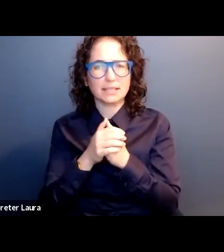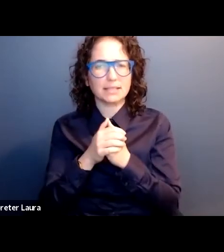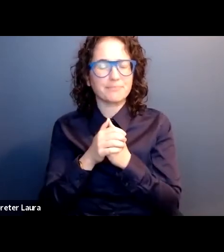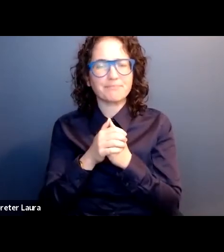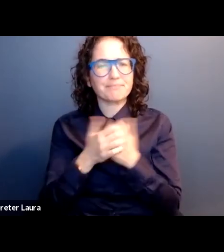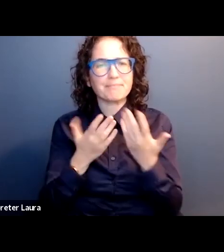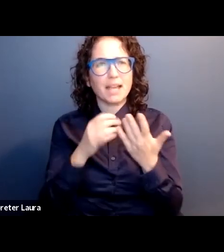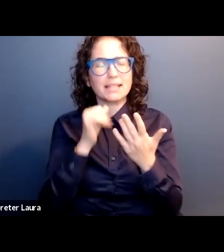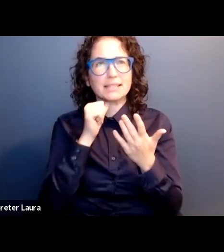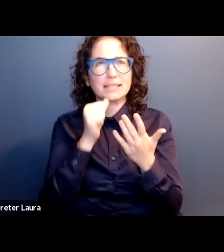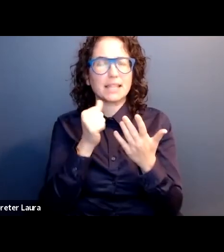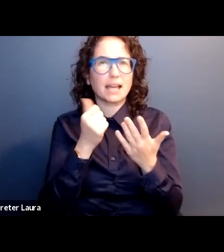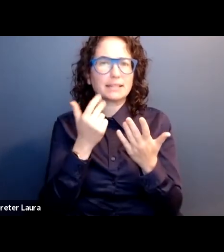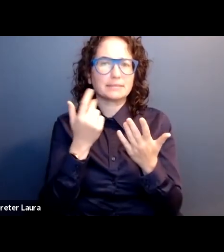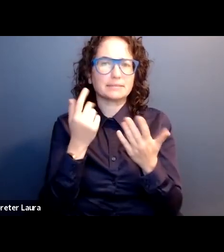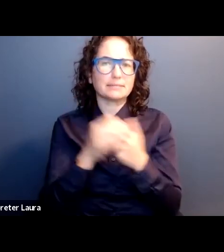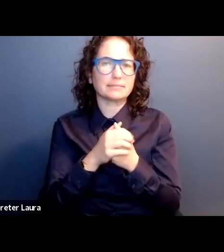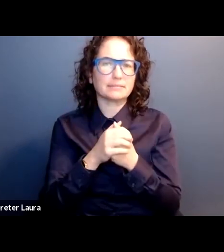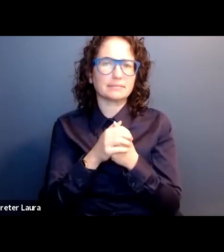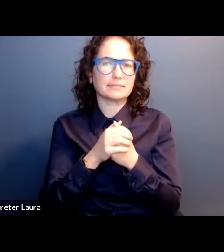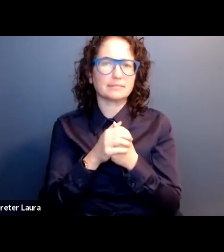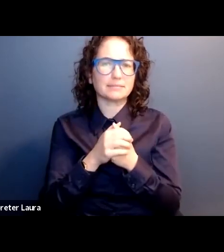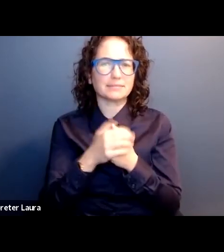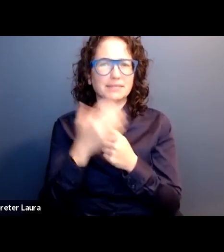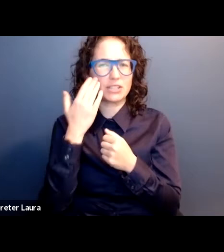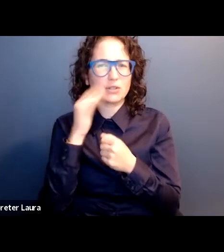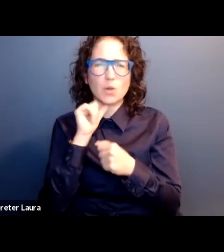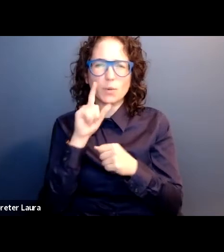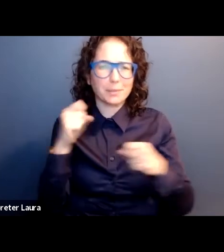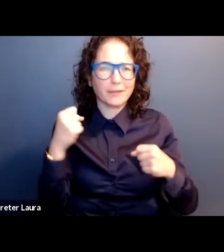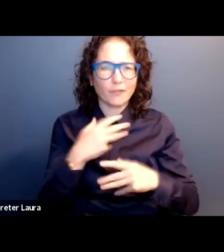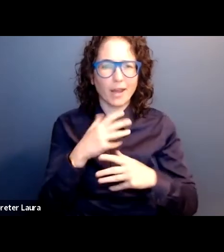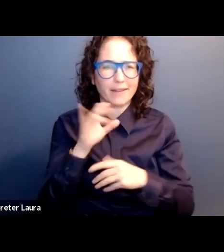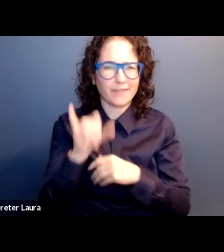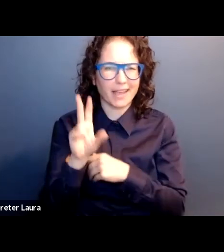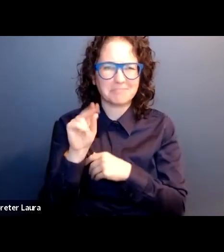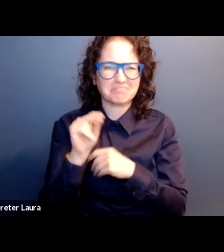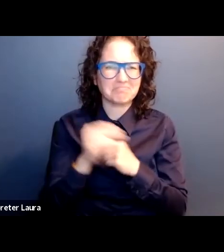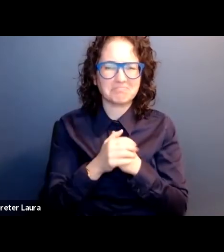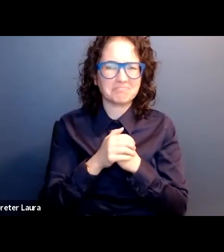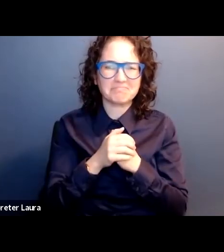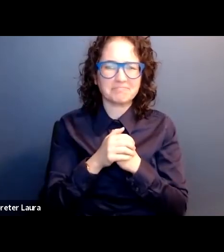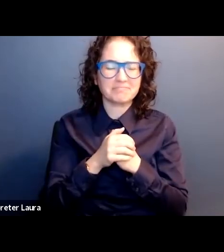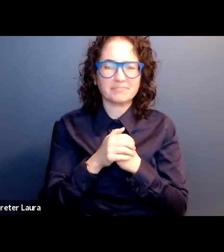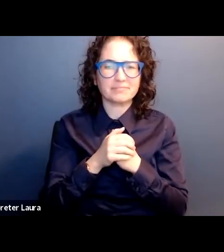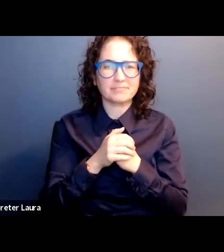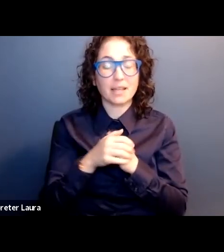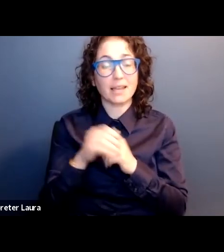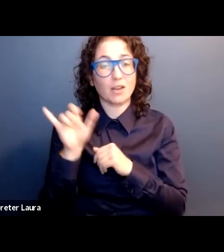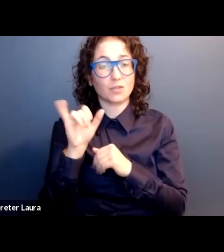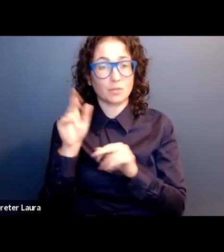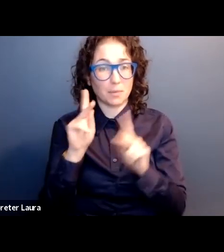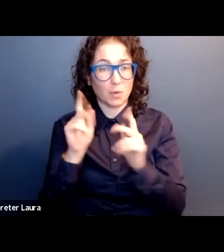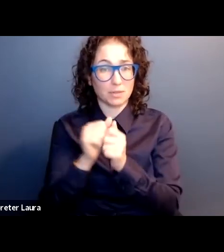something so so to be afraid of, and then people with